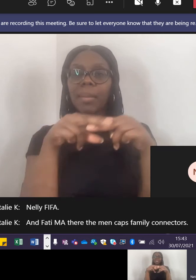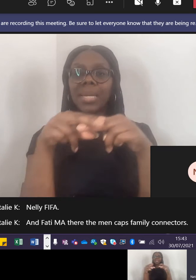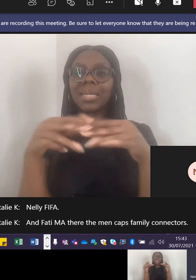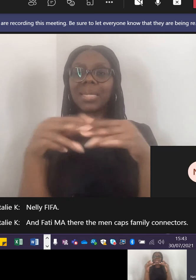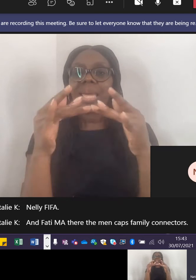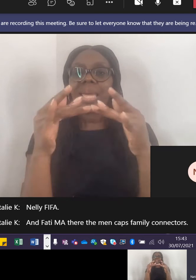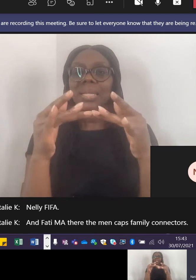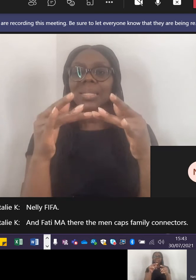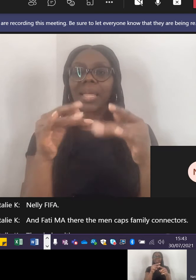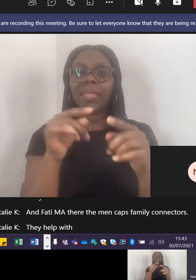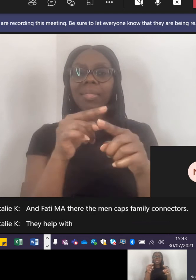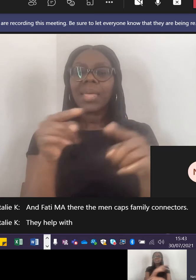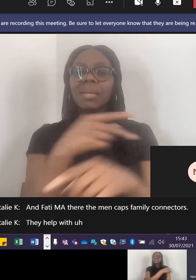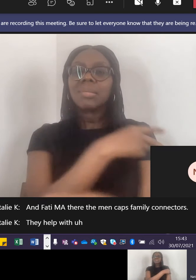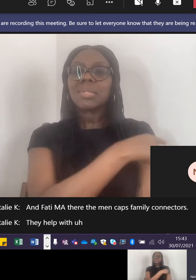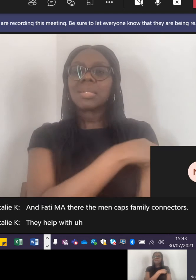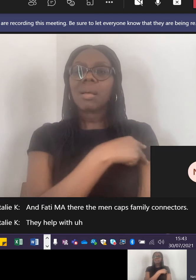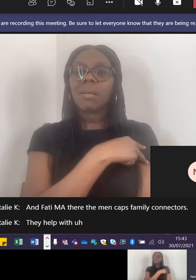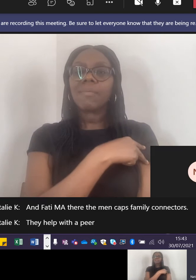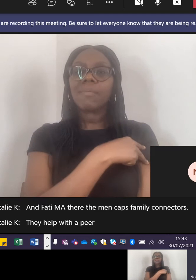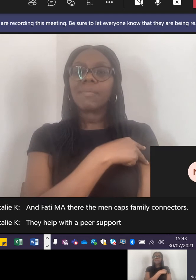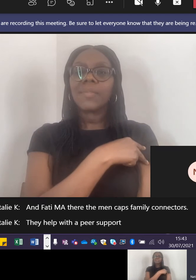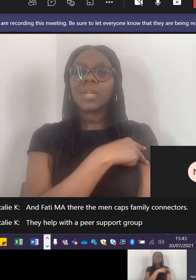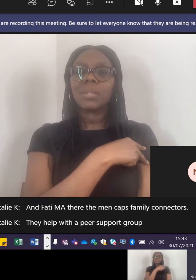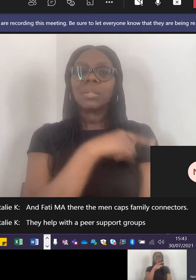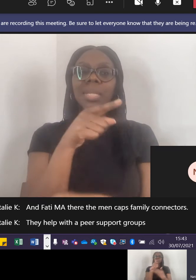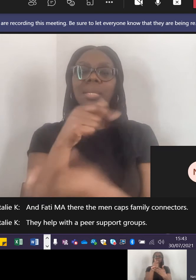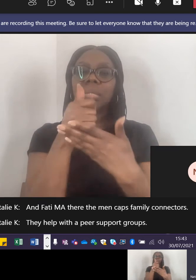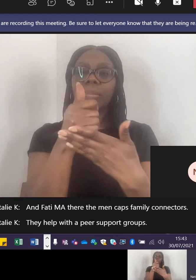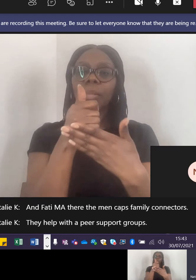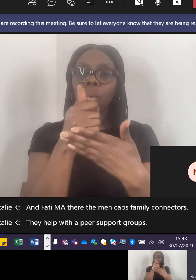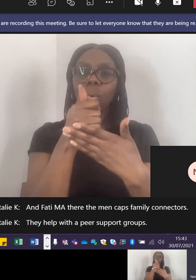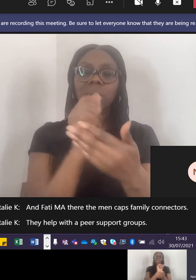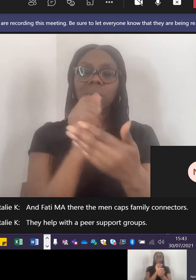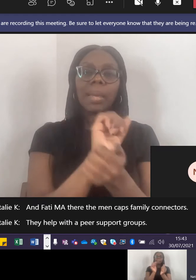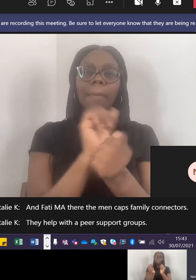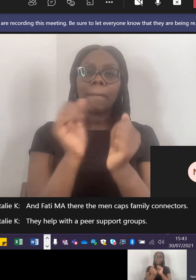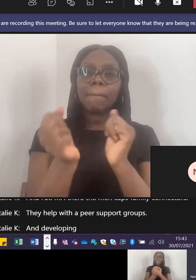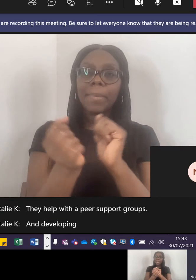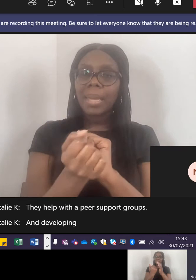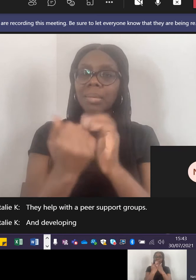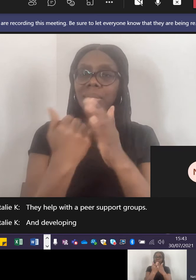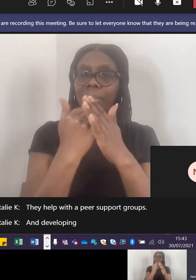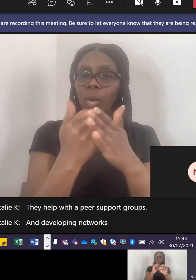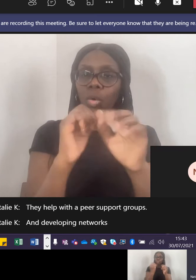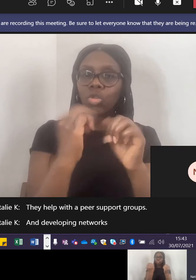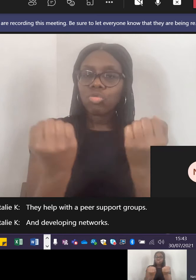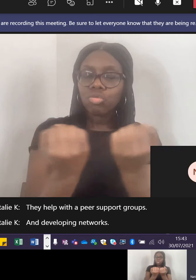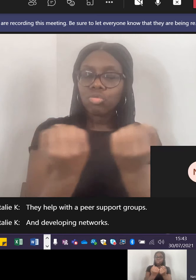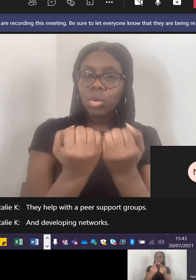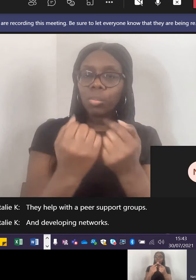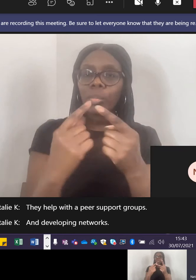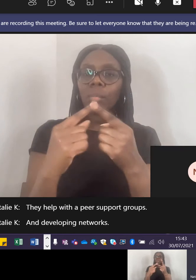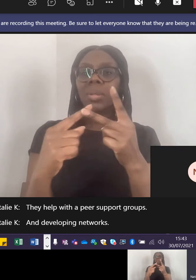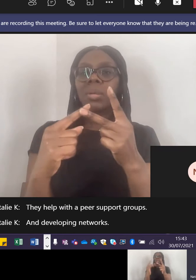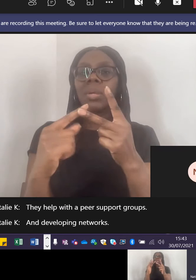They help with peer support groups and developing networks,